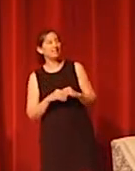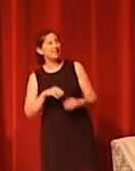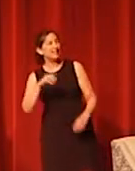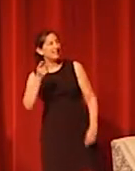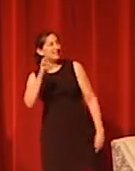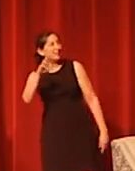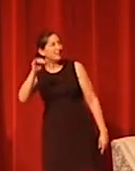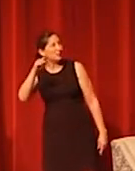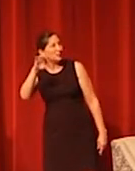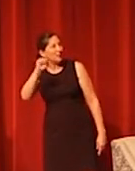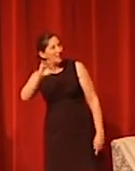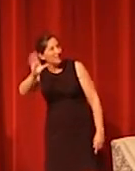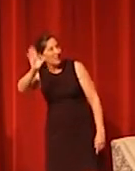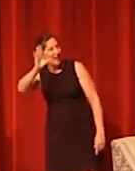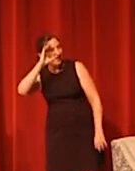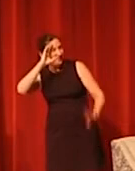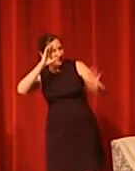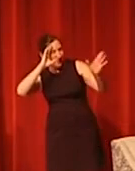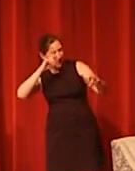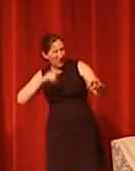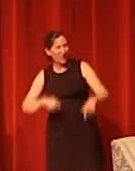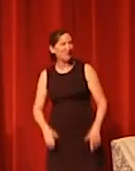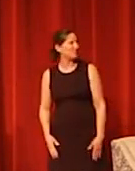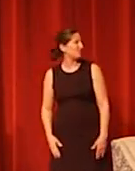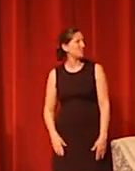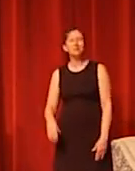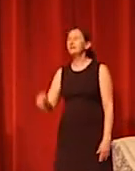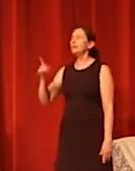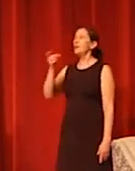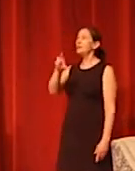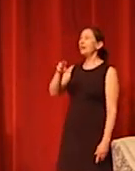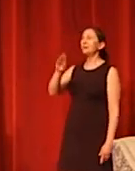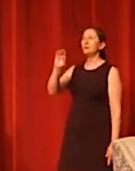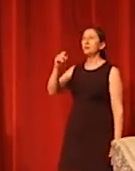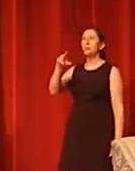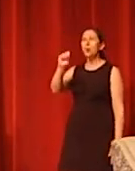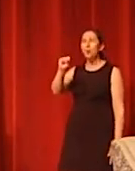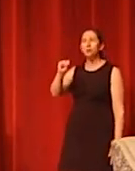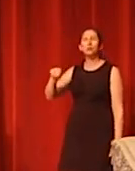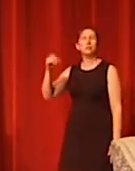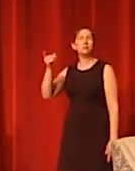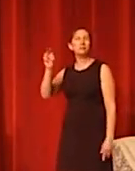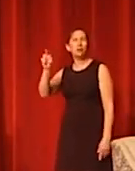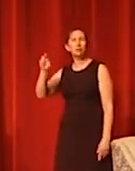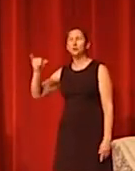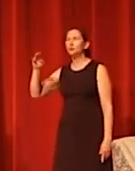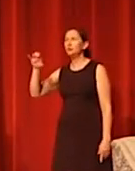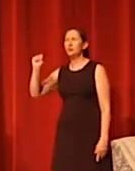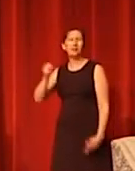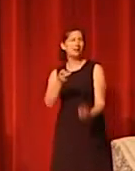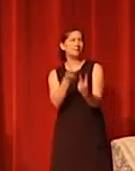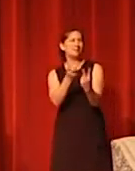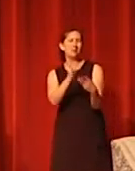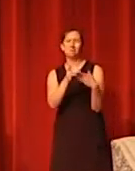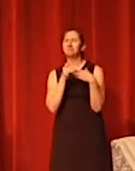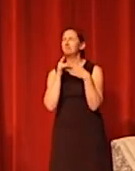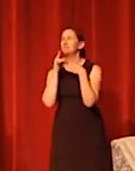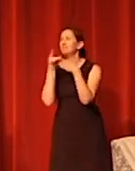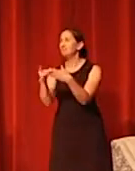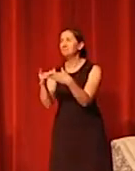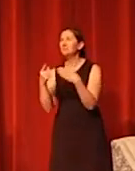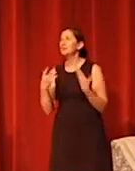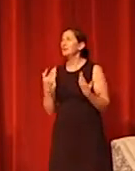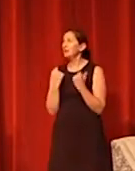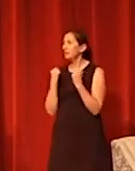front there, would have her wave there. Really, Dr. Bogues and Dr. James are spearheading our program's efforts in trying